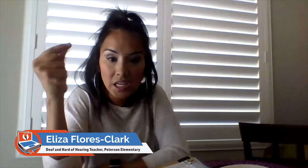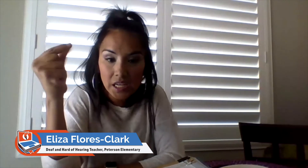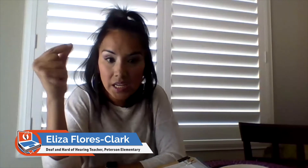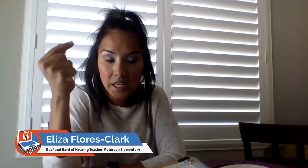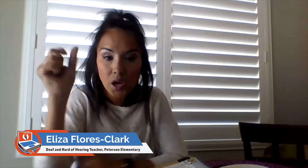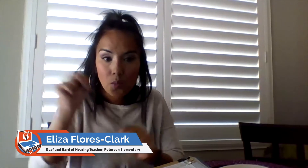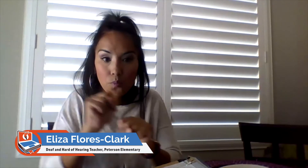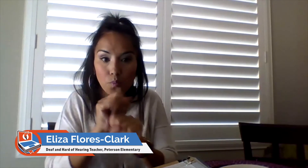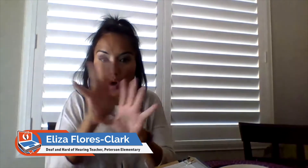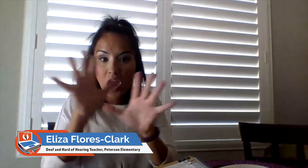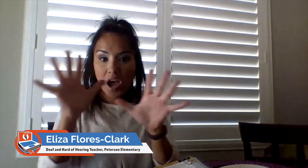Green.